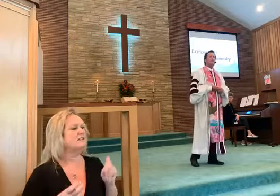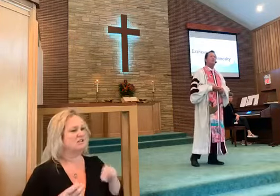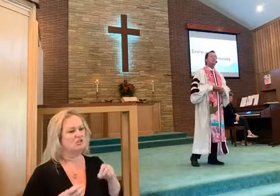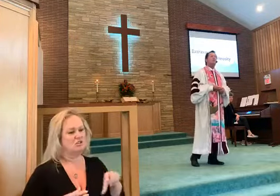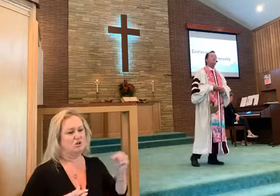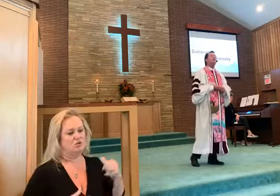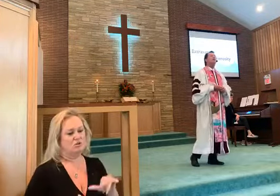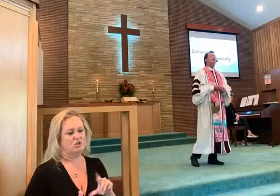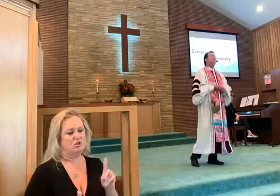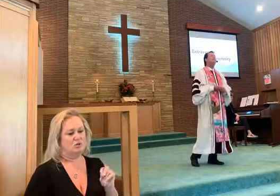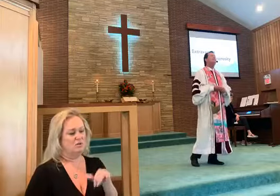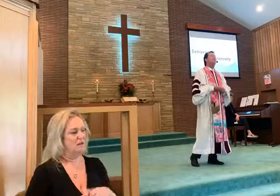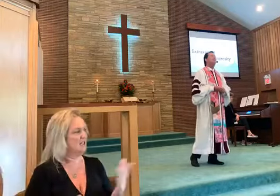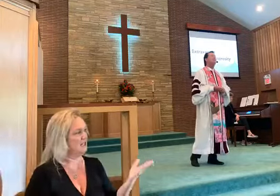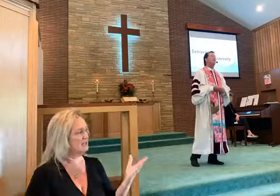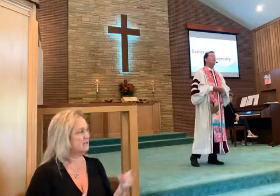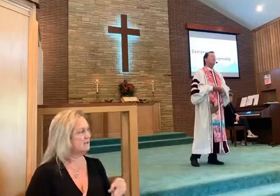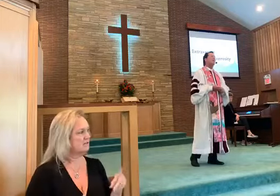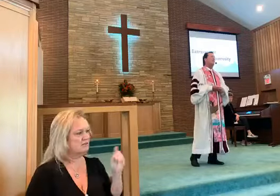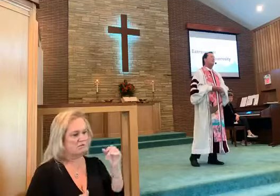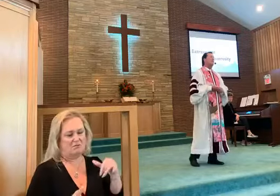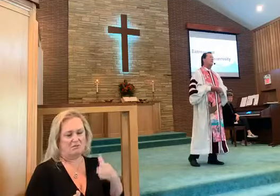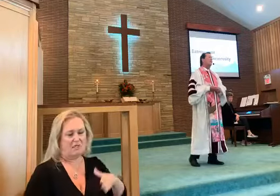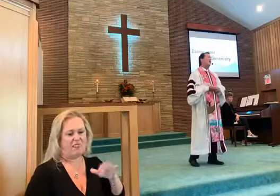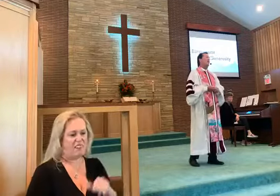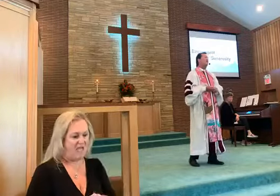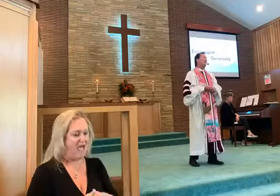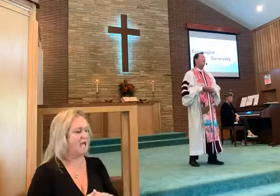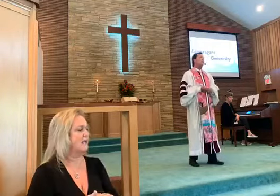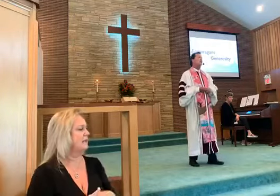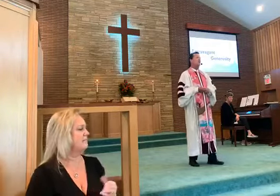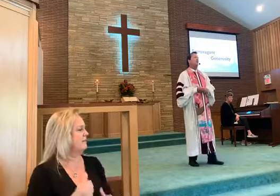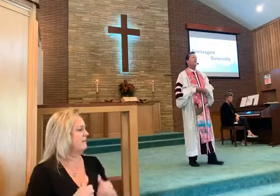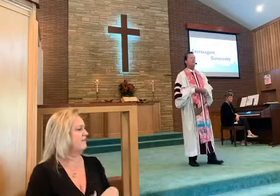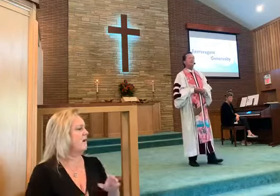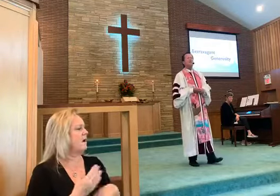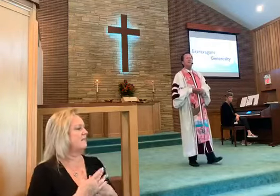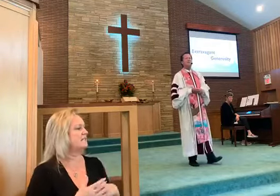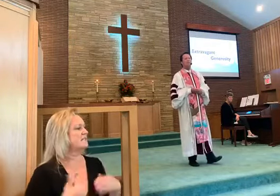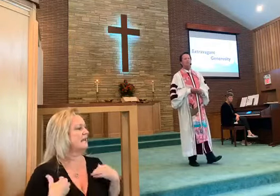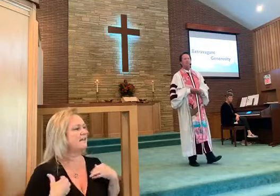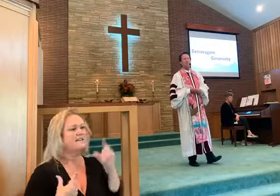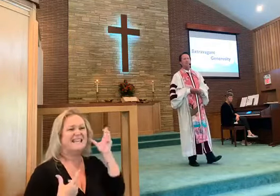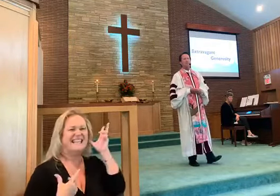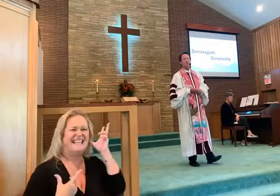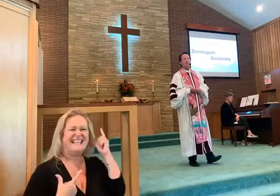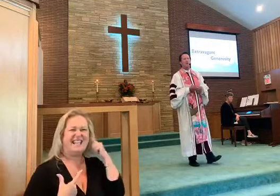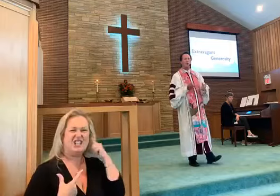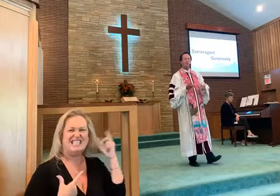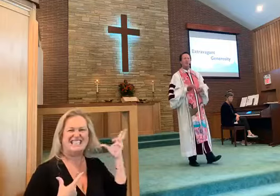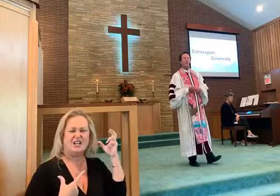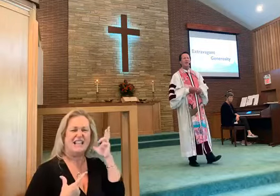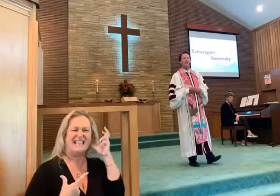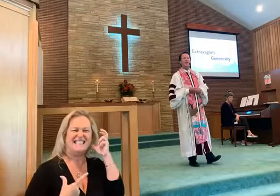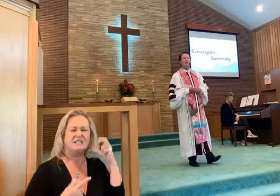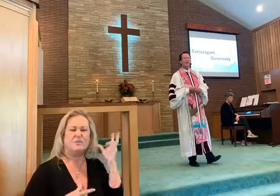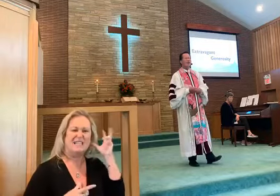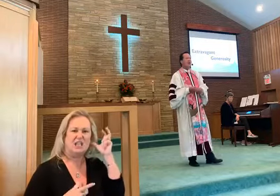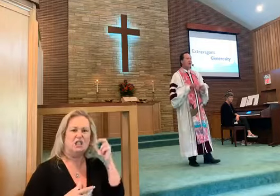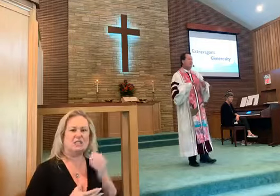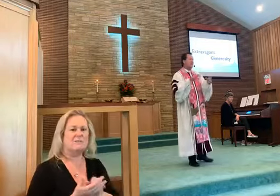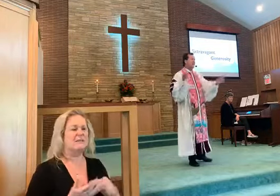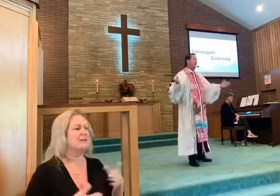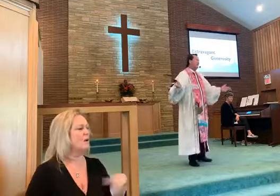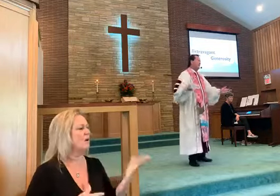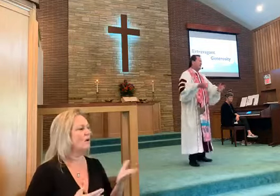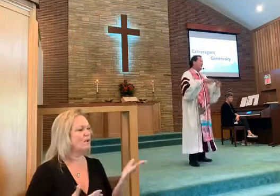this, and you should go do that. But maybe if all of us have ears to hear and listen, we'll hear something in all